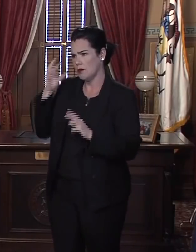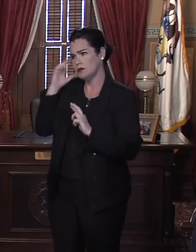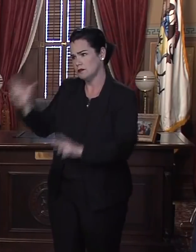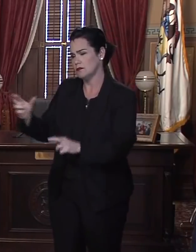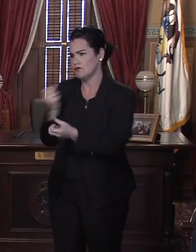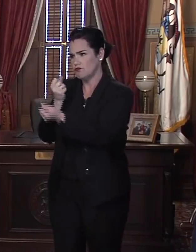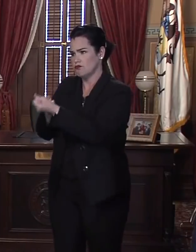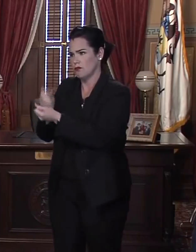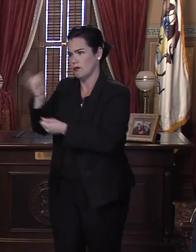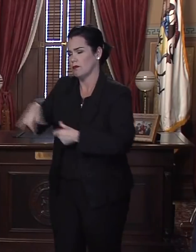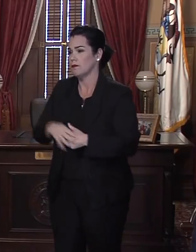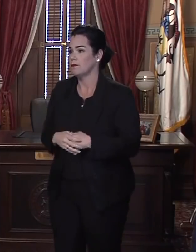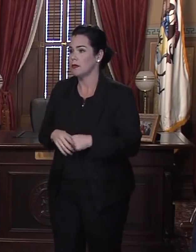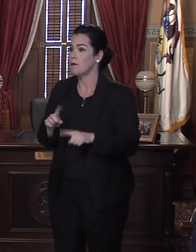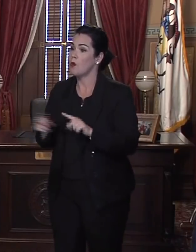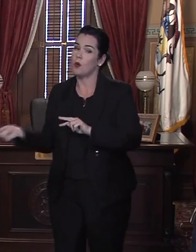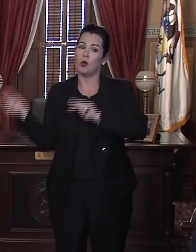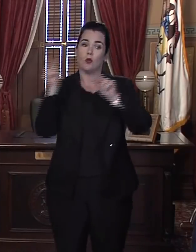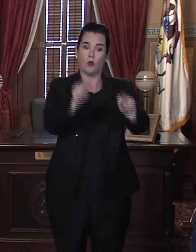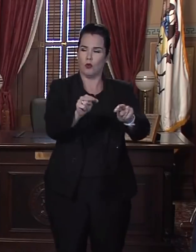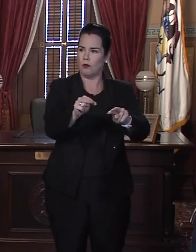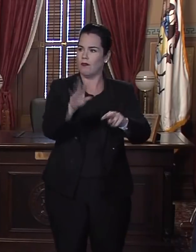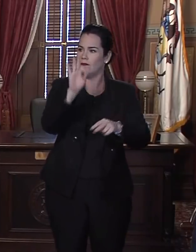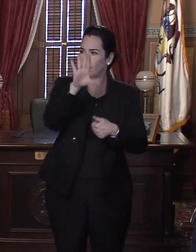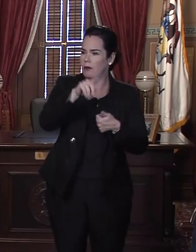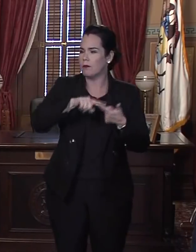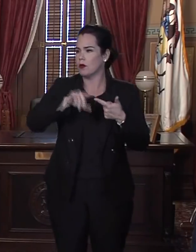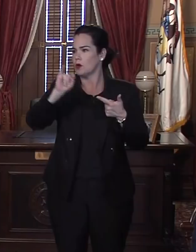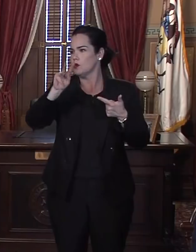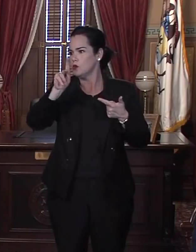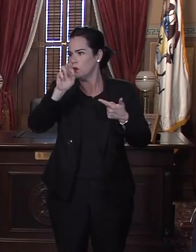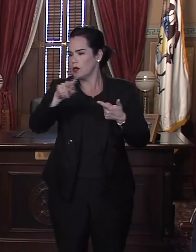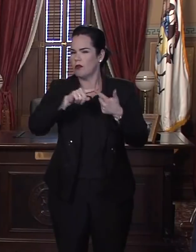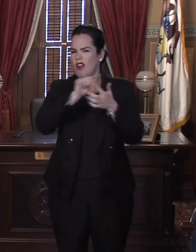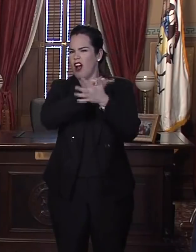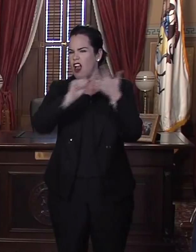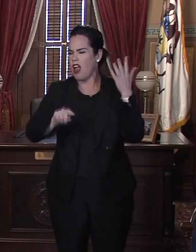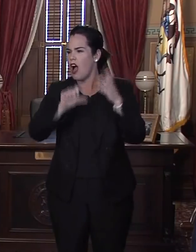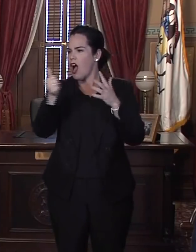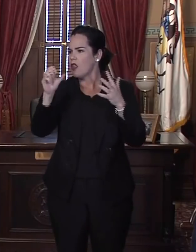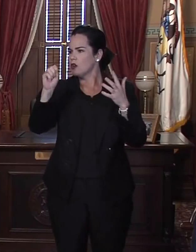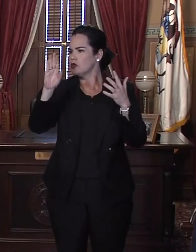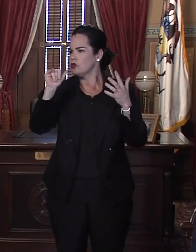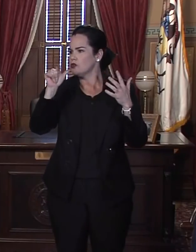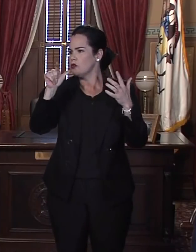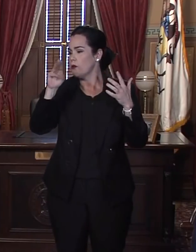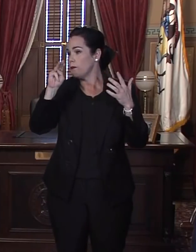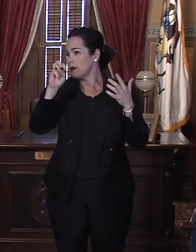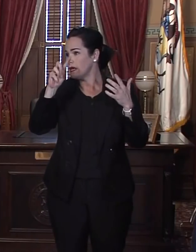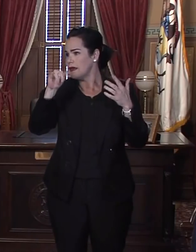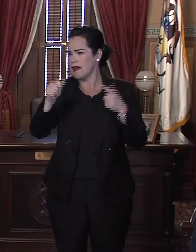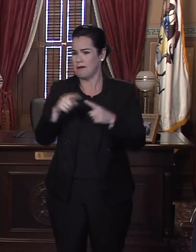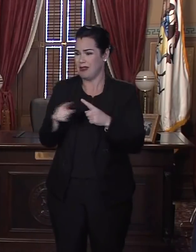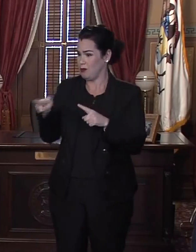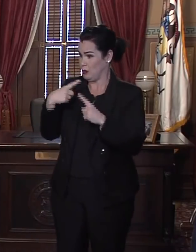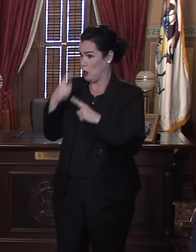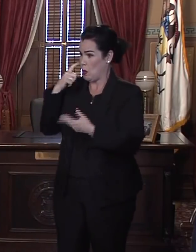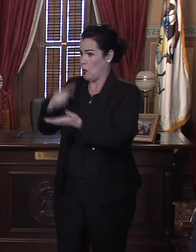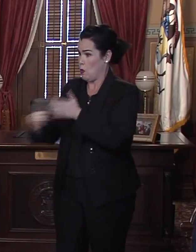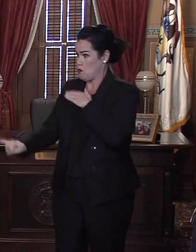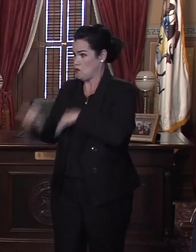are dispelling, and taking on the dissemination of demonstrably inaccurate